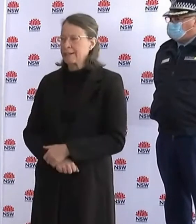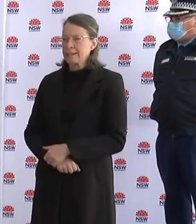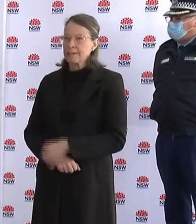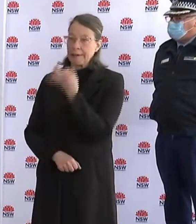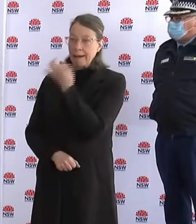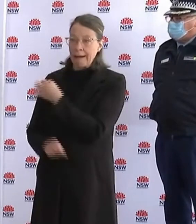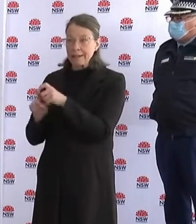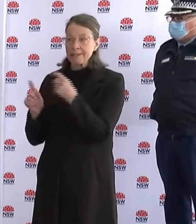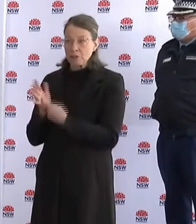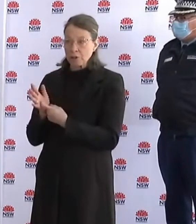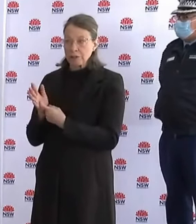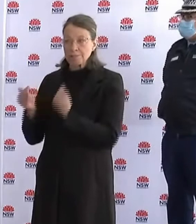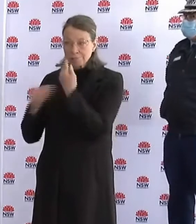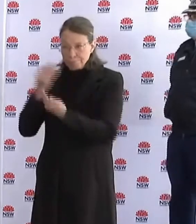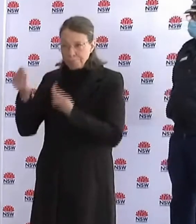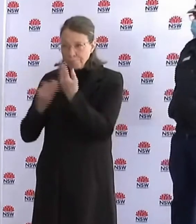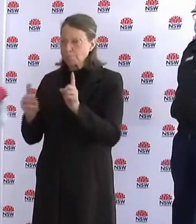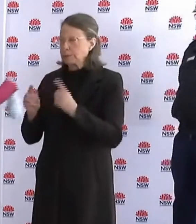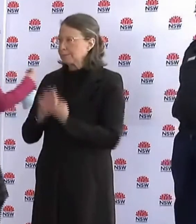take any questions. Thank you.